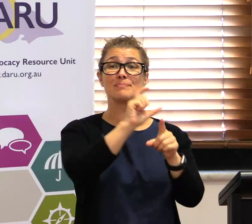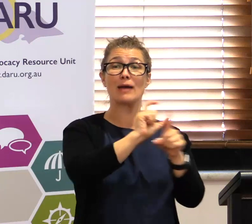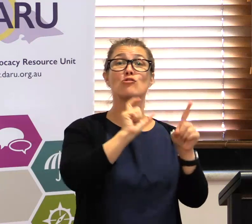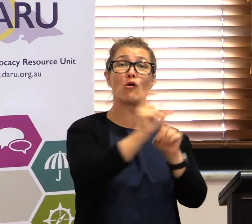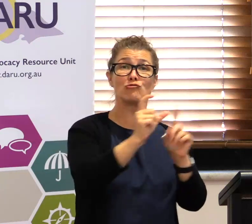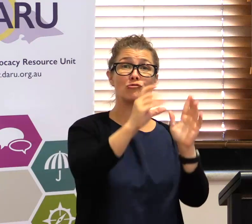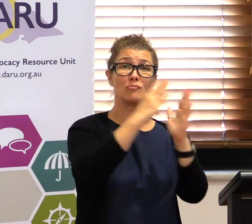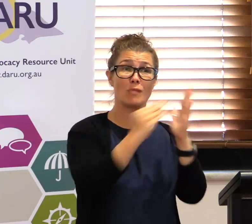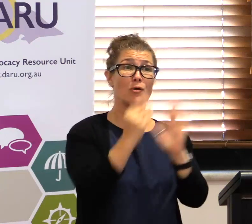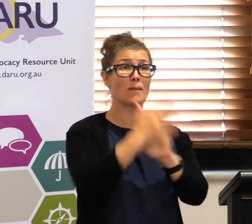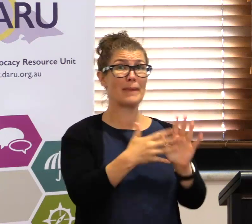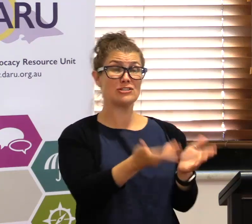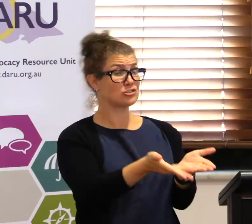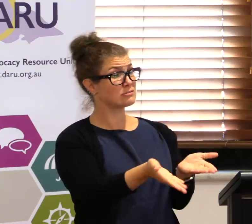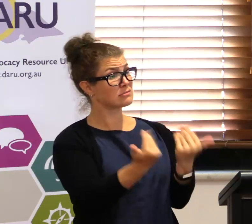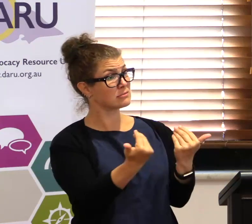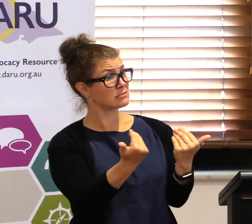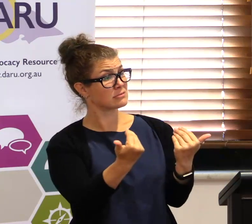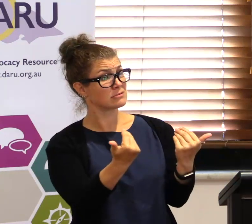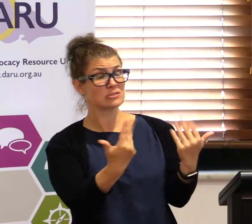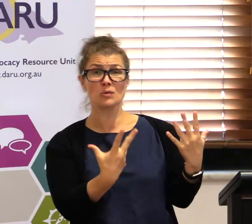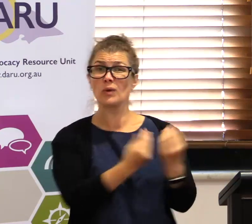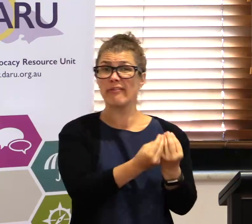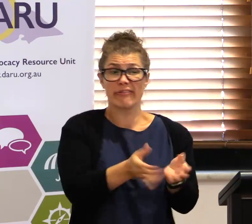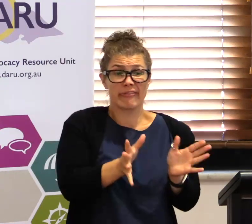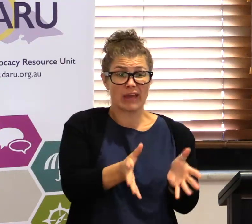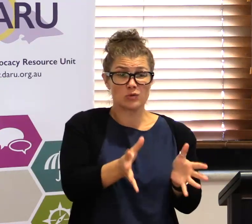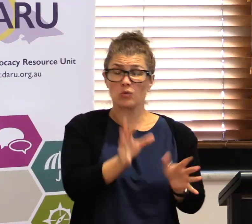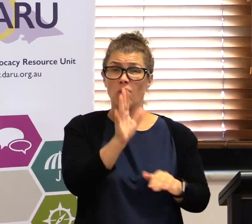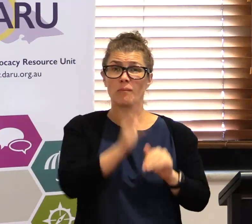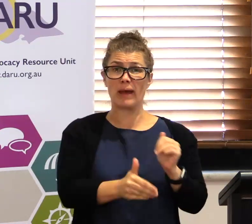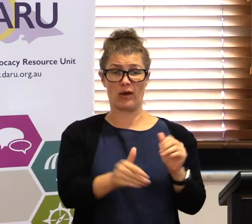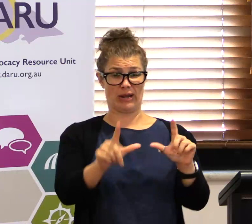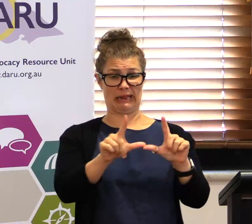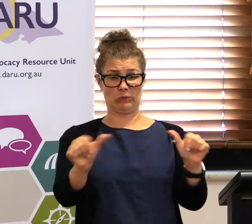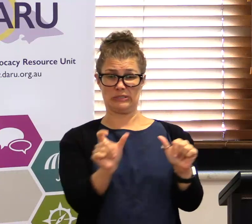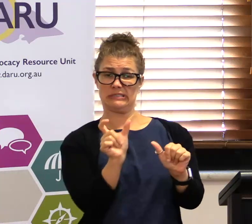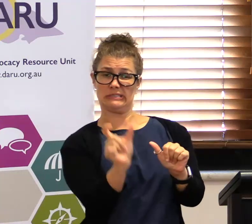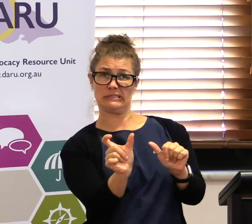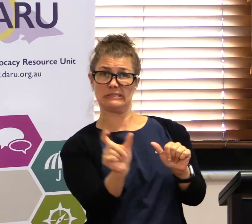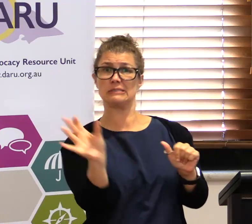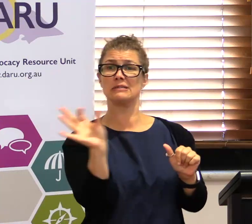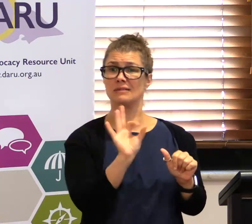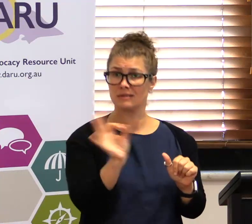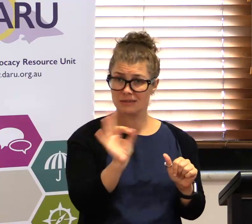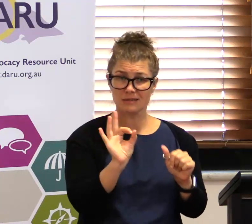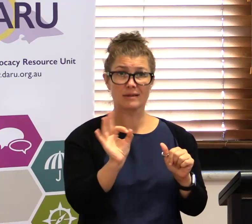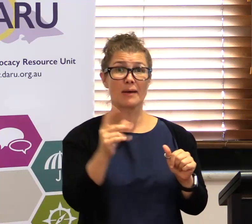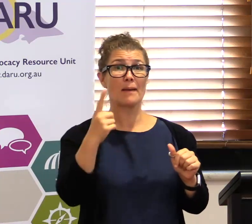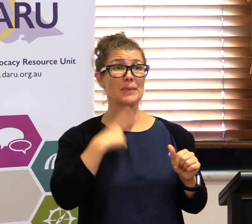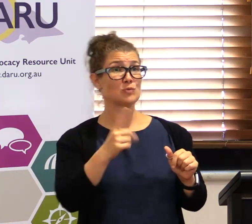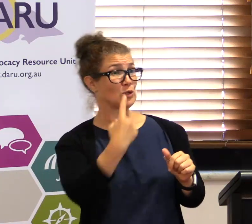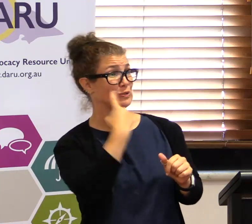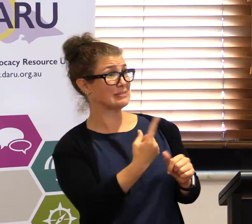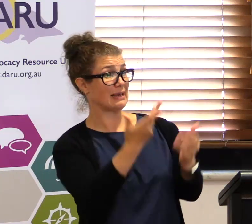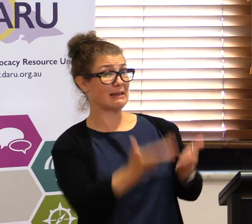difference and they said that's the culture. It's not about the linguistics. That's why, they talk about words for snow and that. It's what you see. We